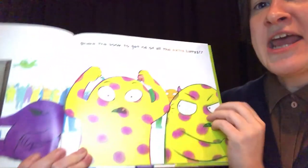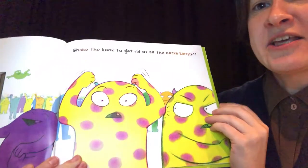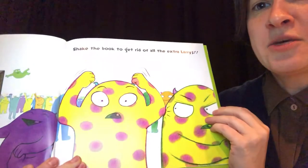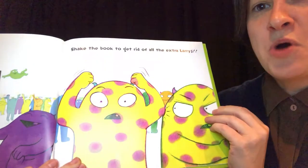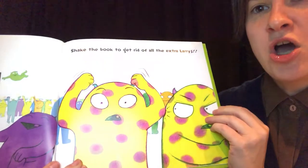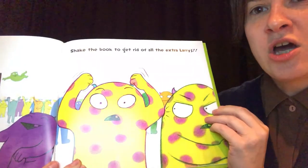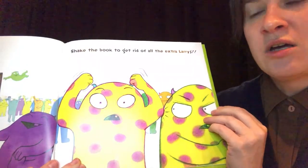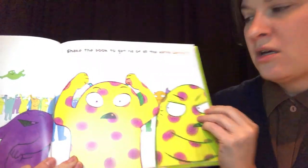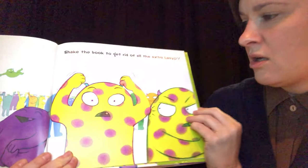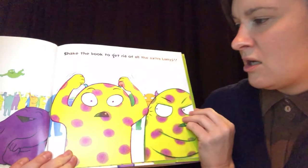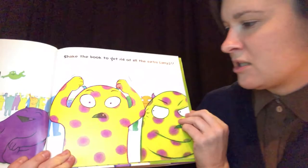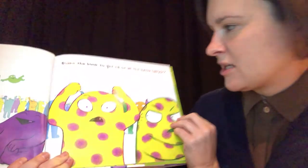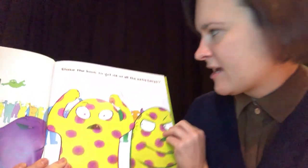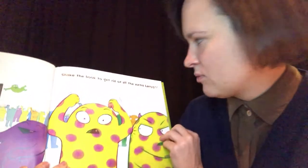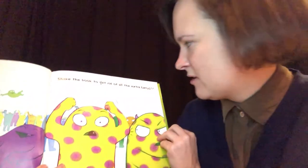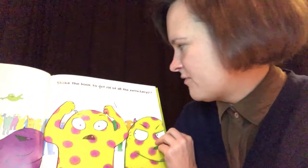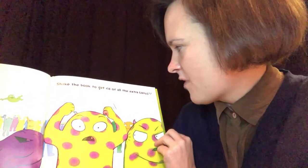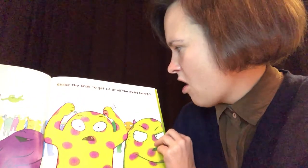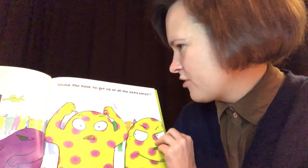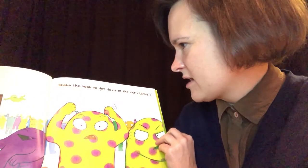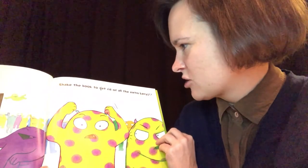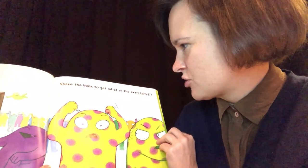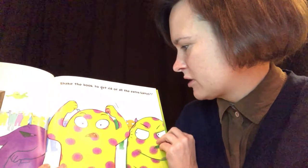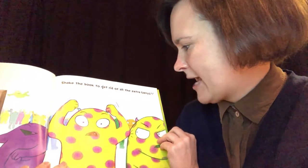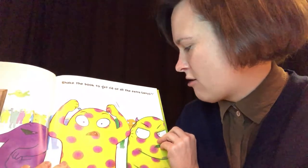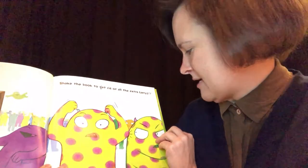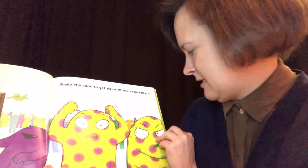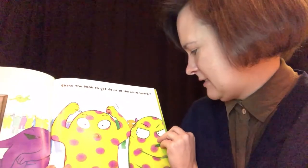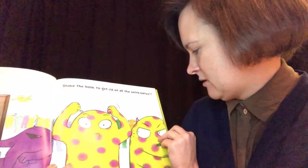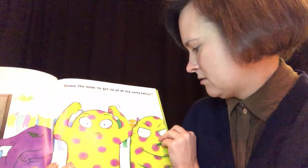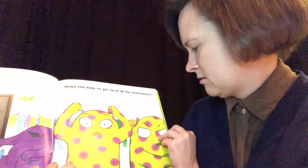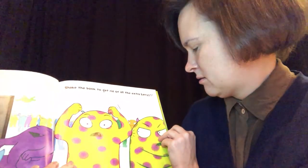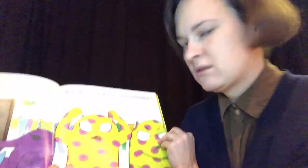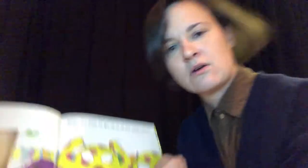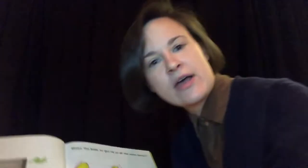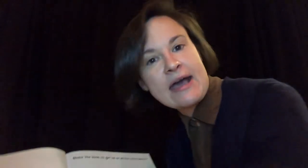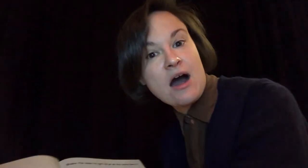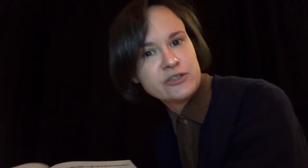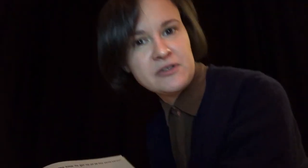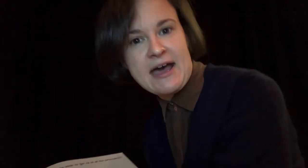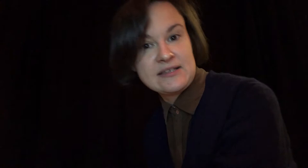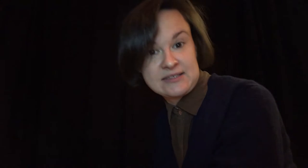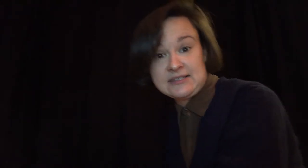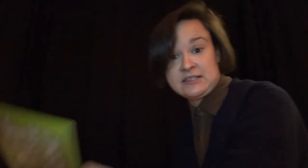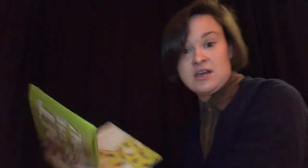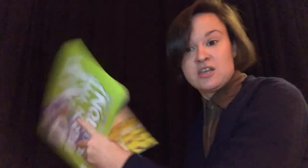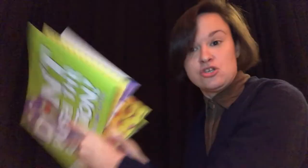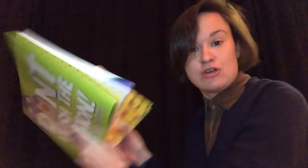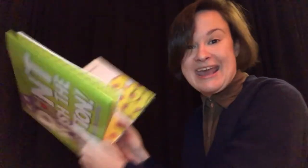Shake the book to get rid of all the extra Larrys. Okay, I'll do that. Since you